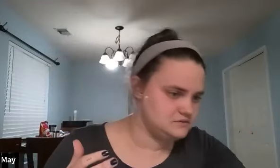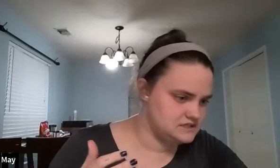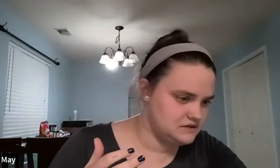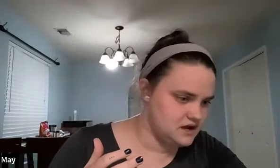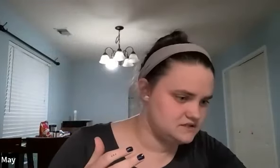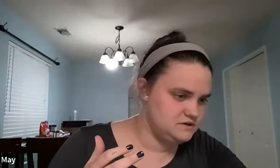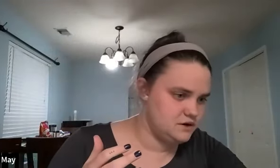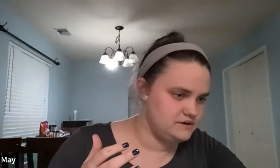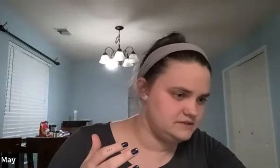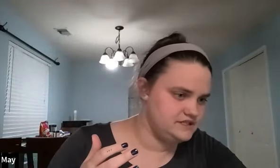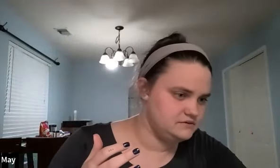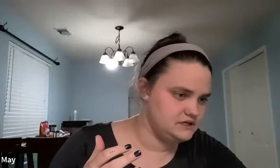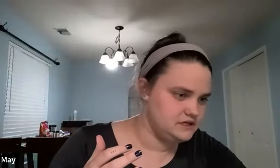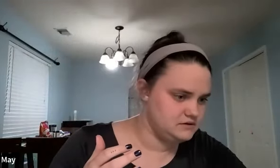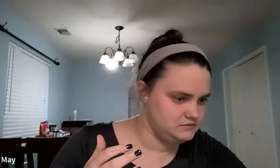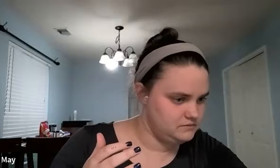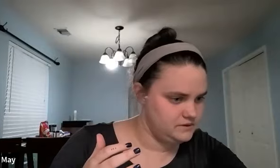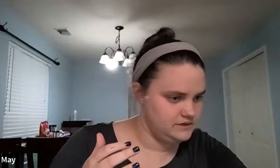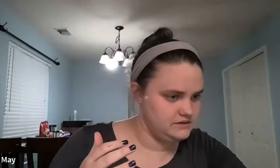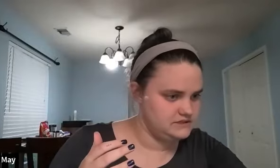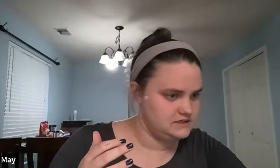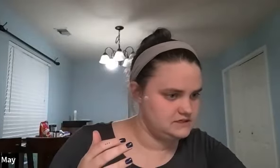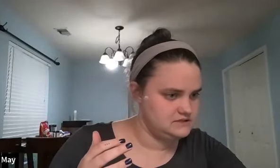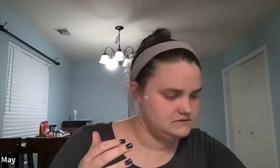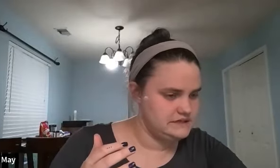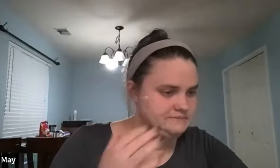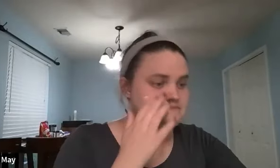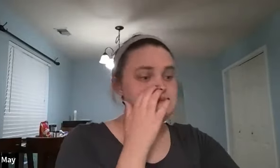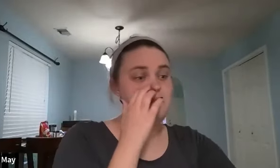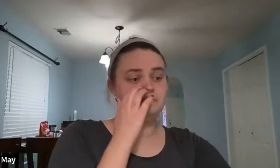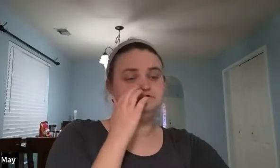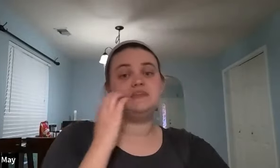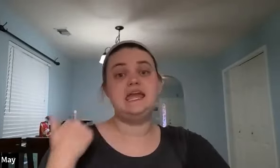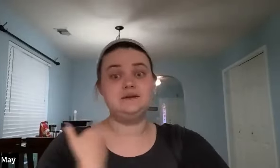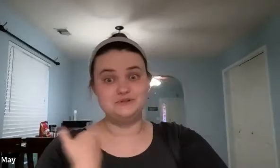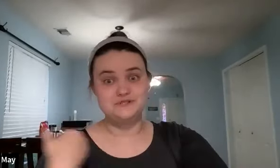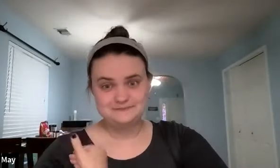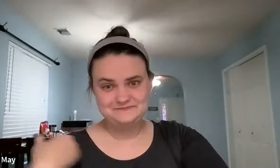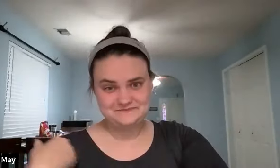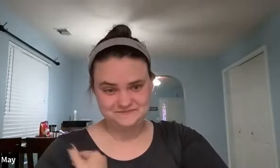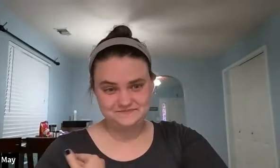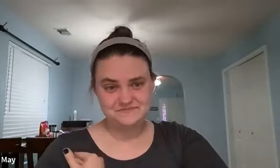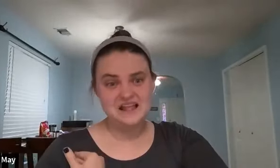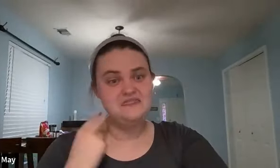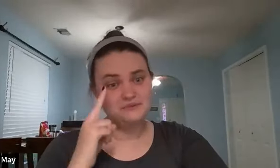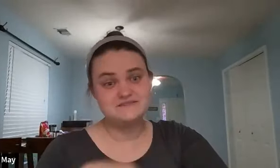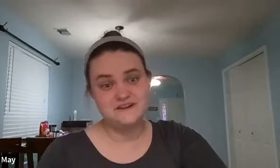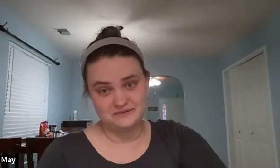week's class, we are going to be doing, here is it? Animals. That one's a fun